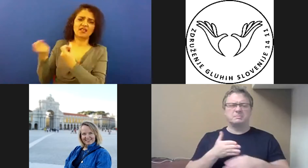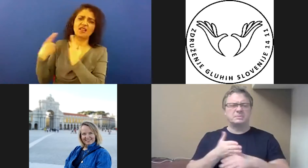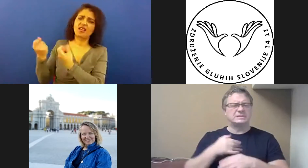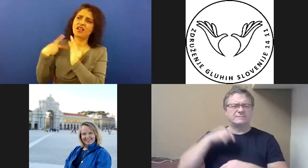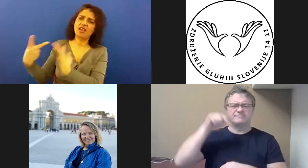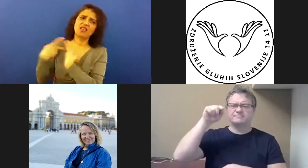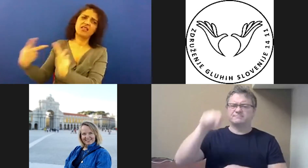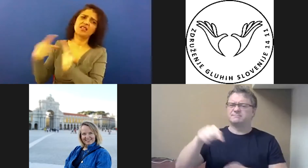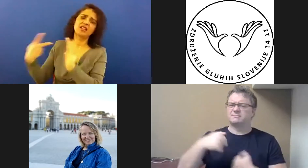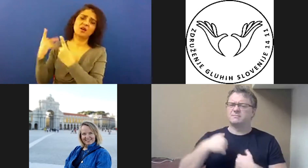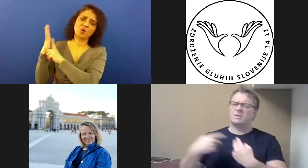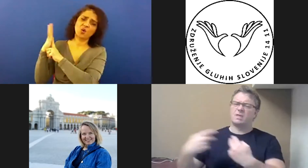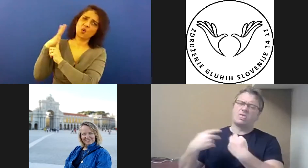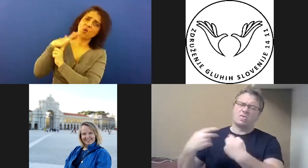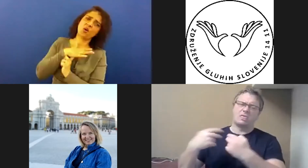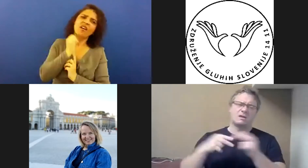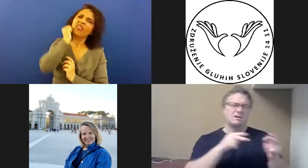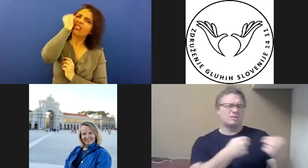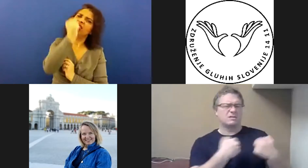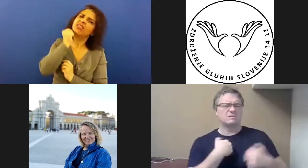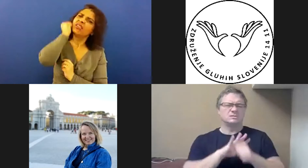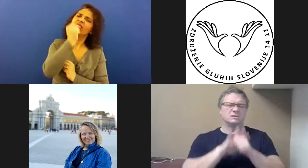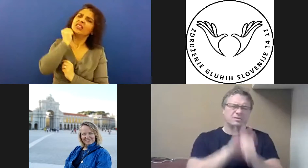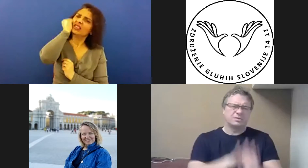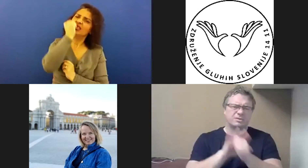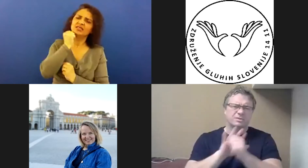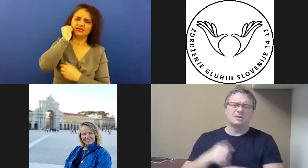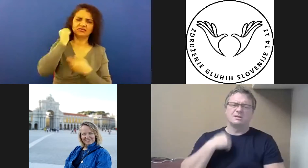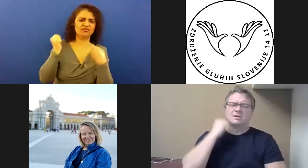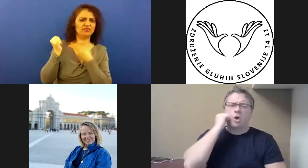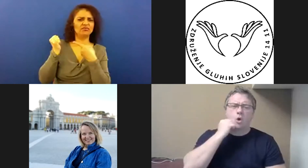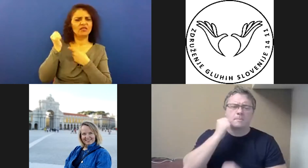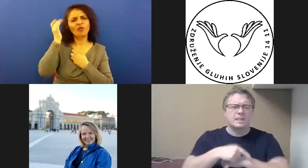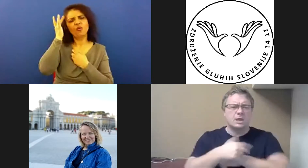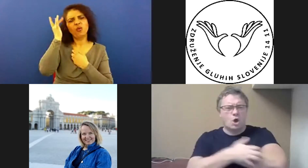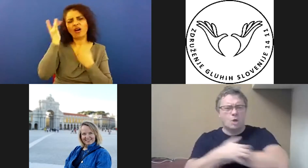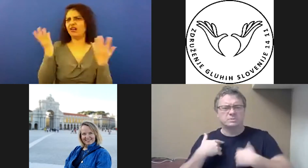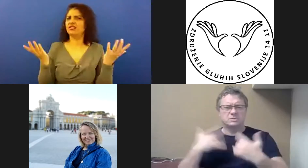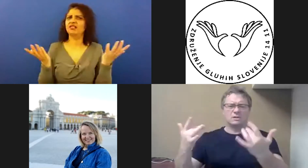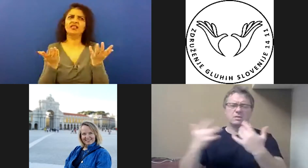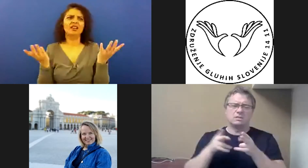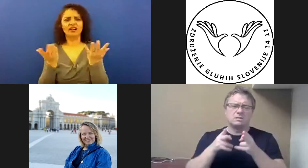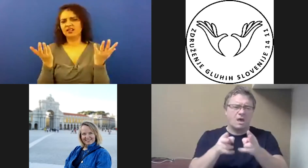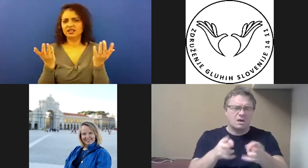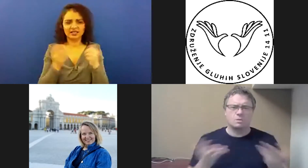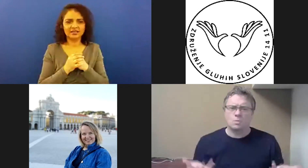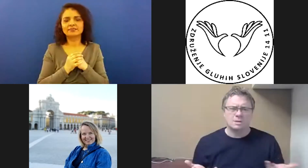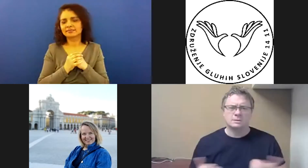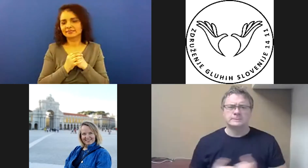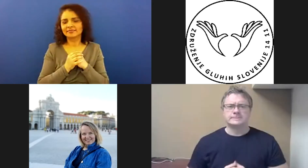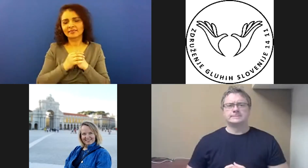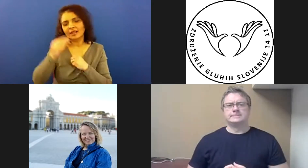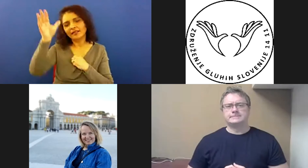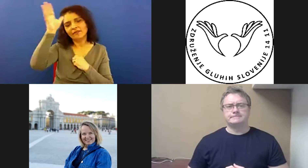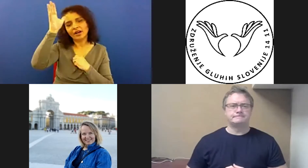during the holidays, I told my parents I wasn't happy at school. I was being discriminated. I was bullied for being a Roma. And I